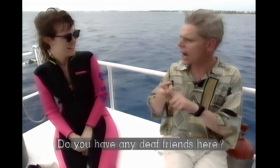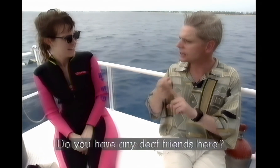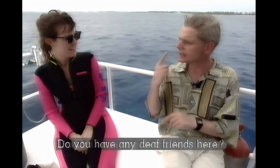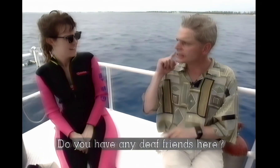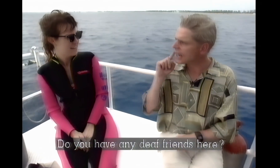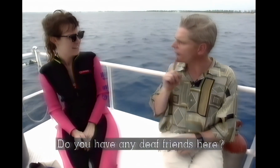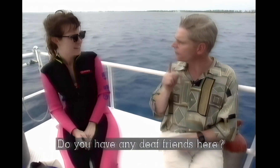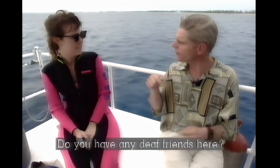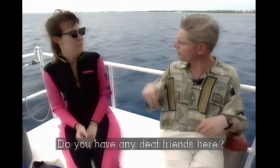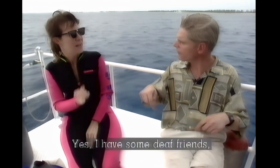here?